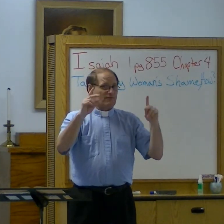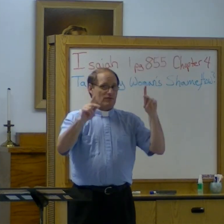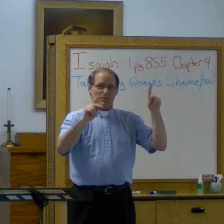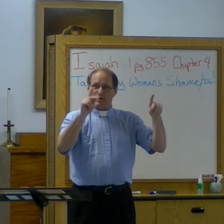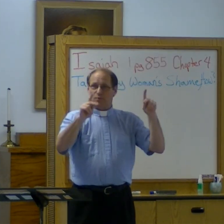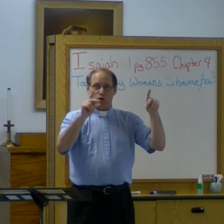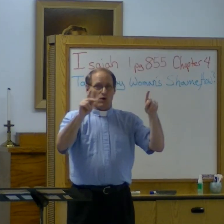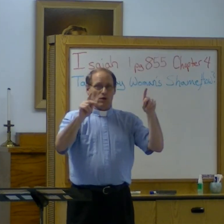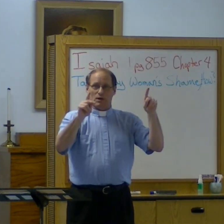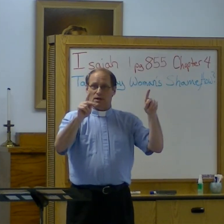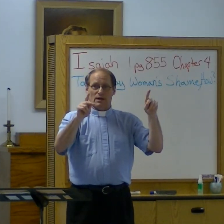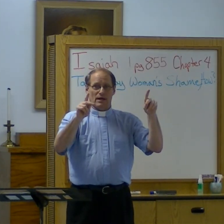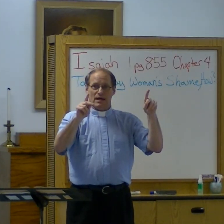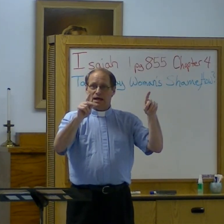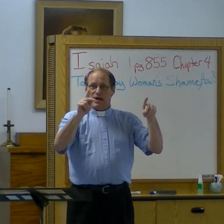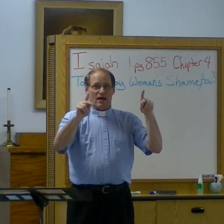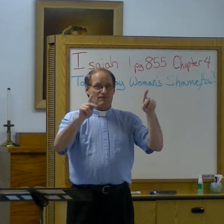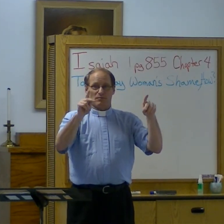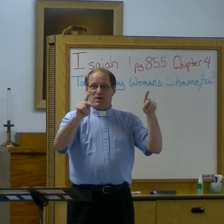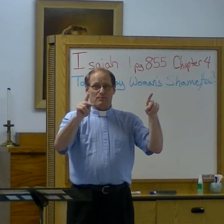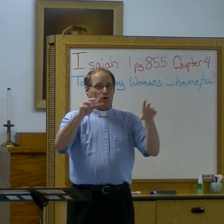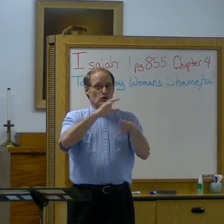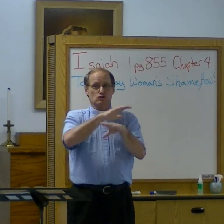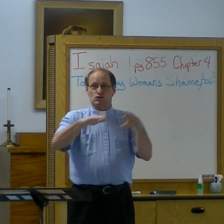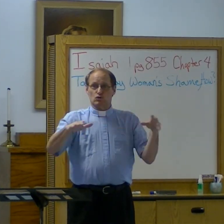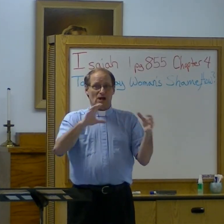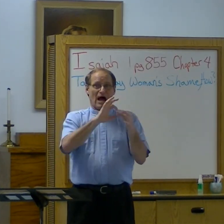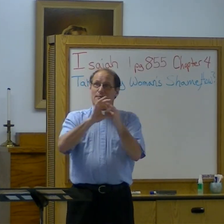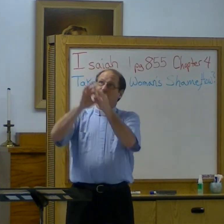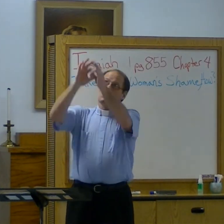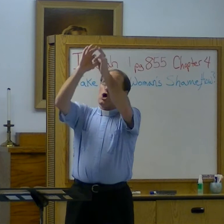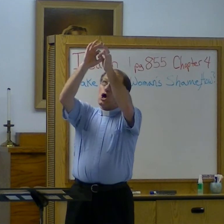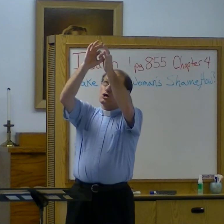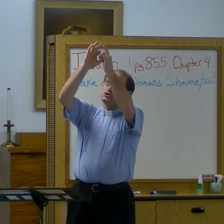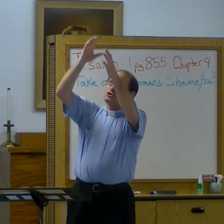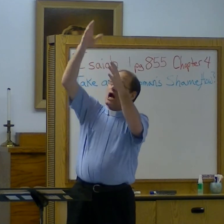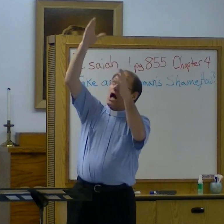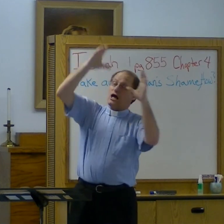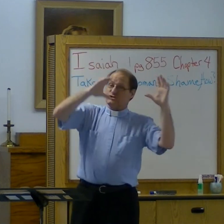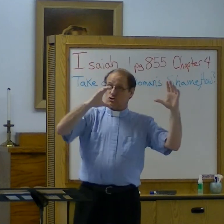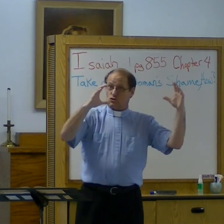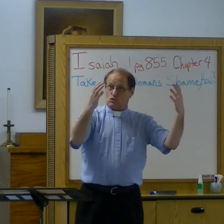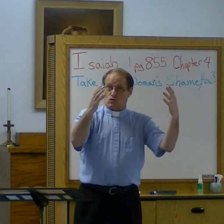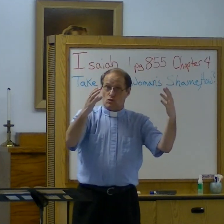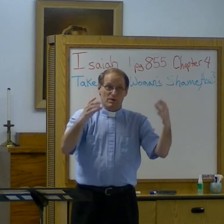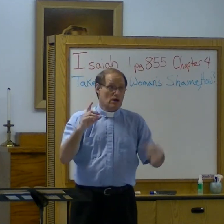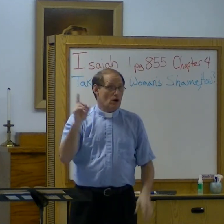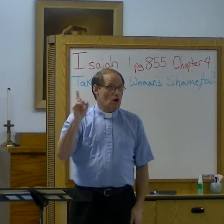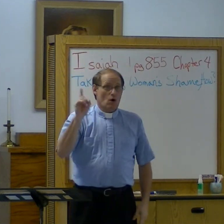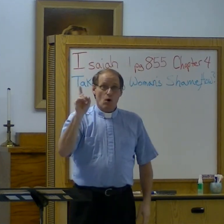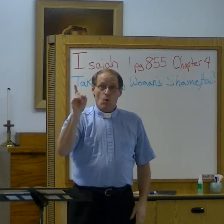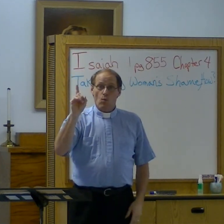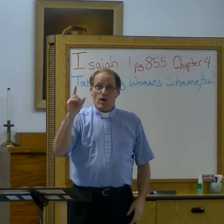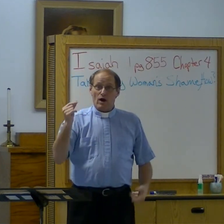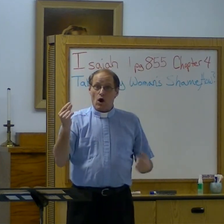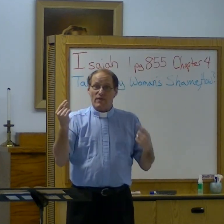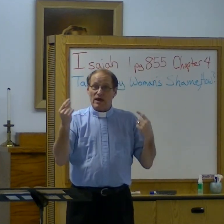group. If the people do not belong to God's group, where are they